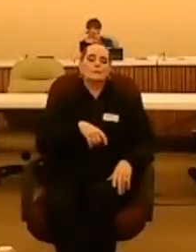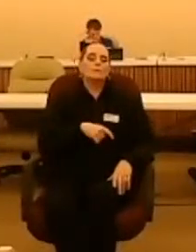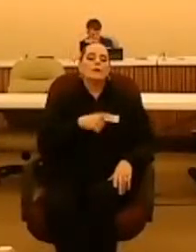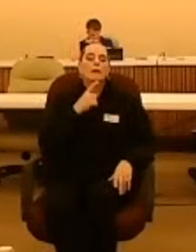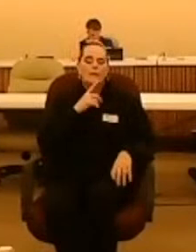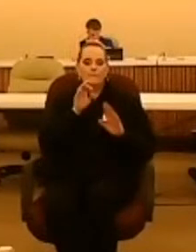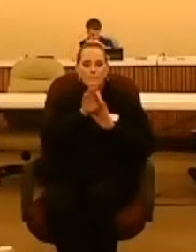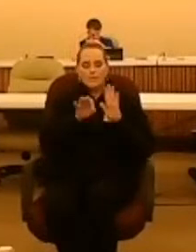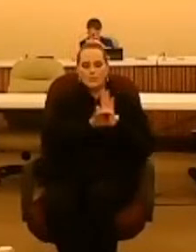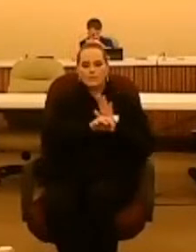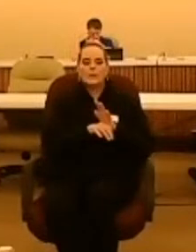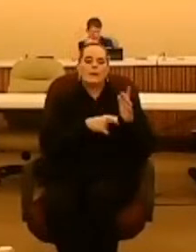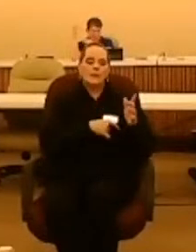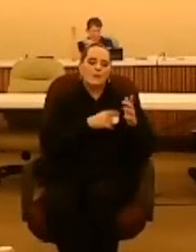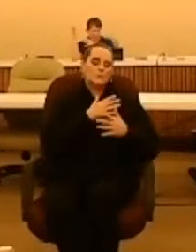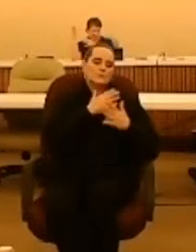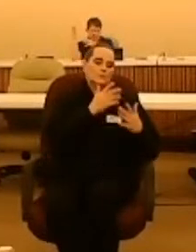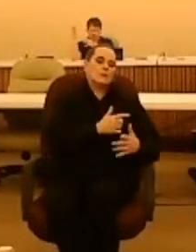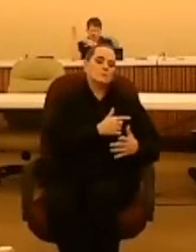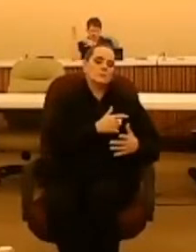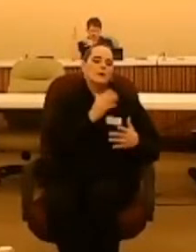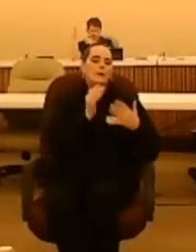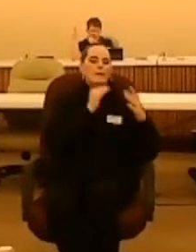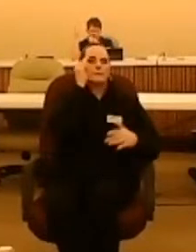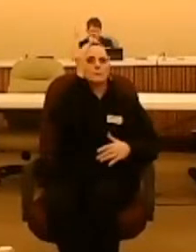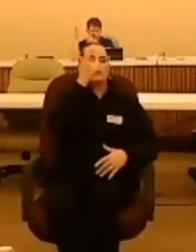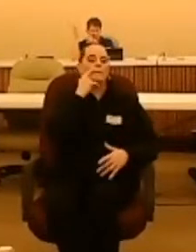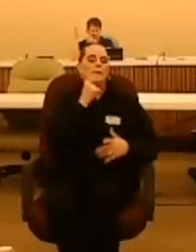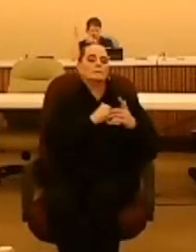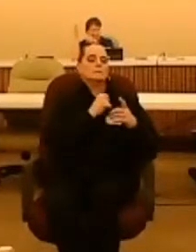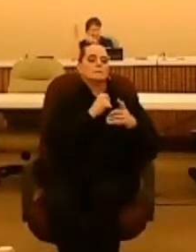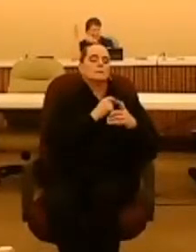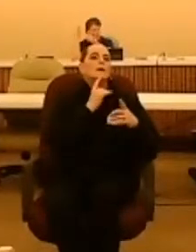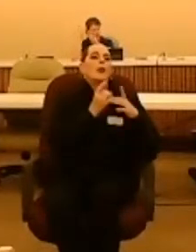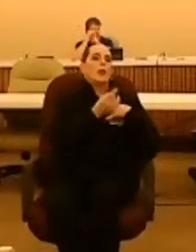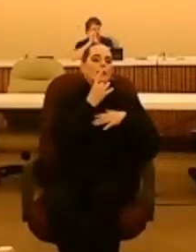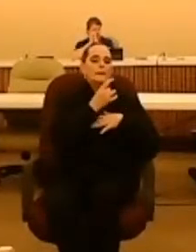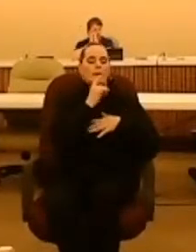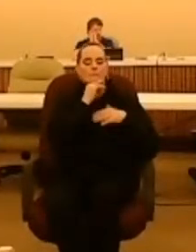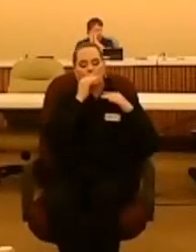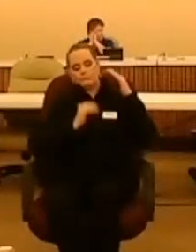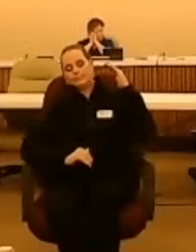that say, if it's more than this, put in a light. If it's less than this, don't.